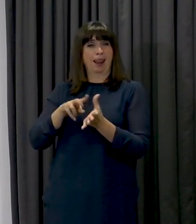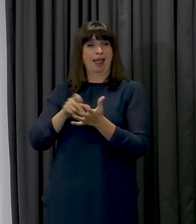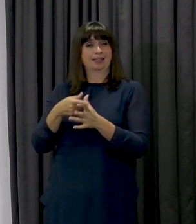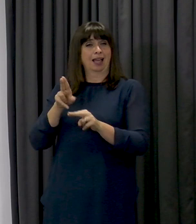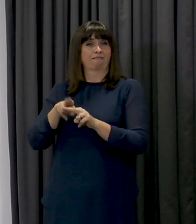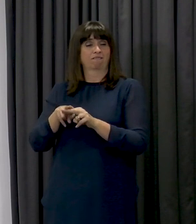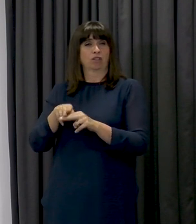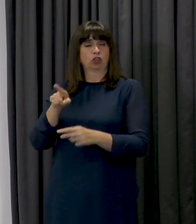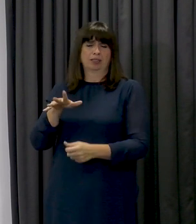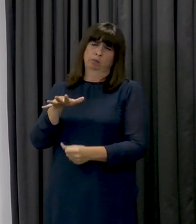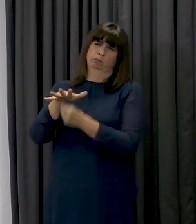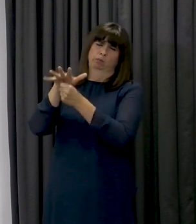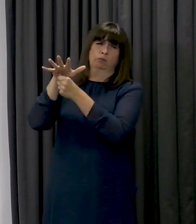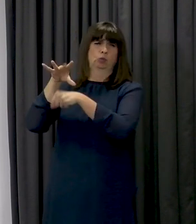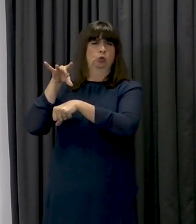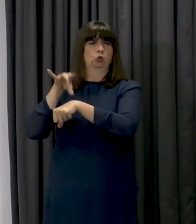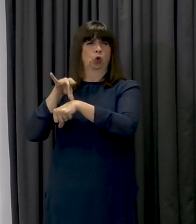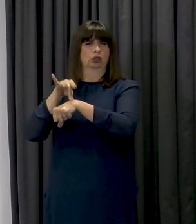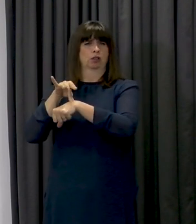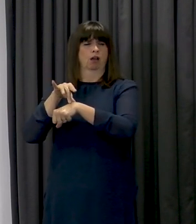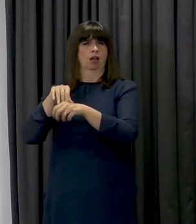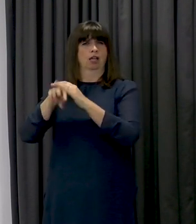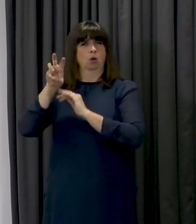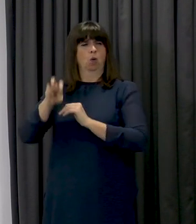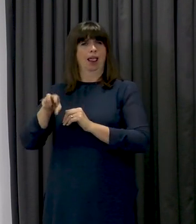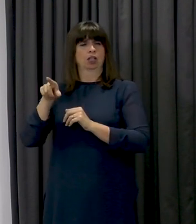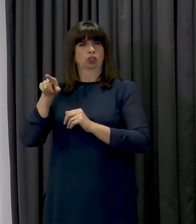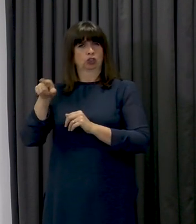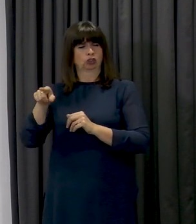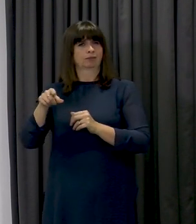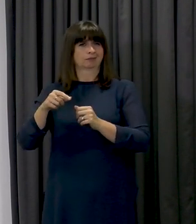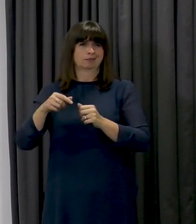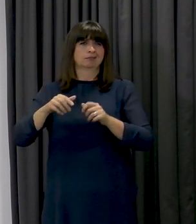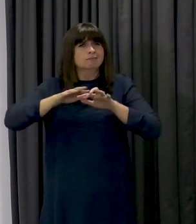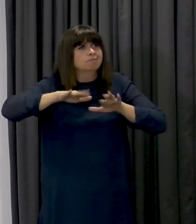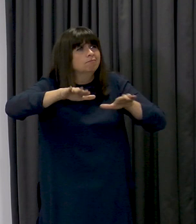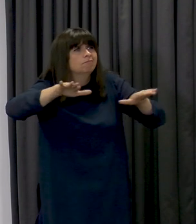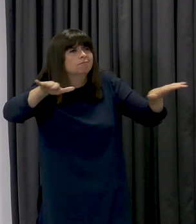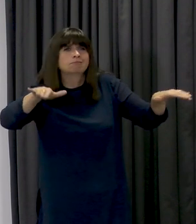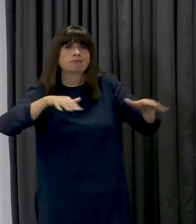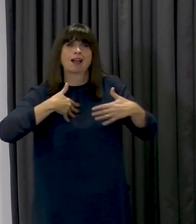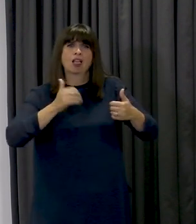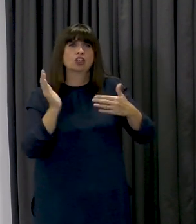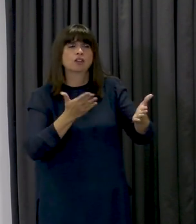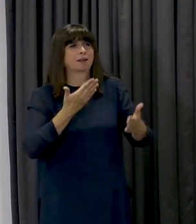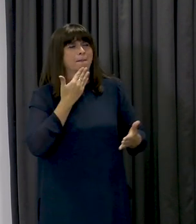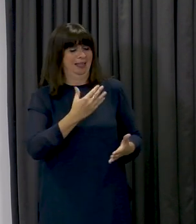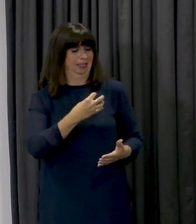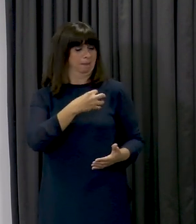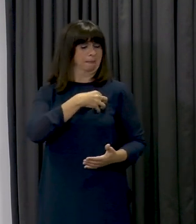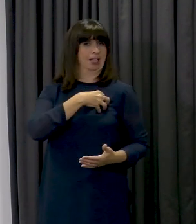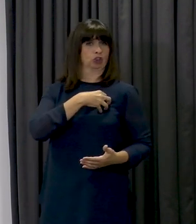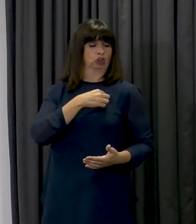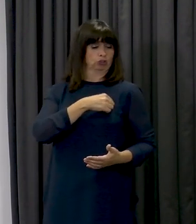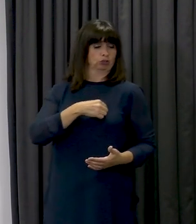senior doctors in Wales, who is supporting a campaign inside the health service and beyond for people to wear a